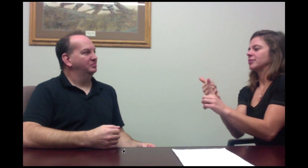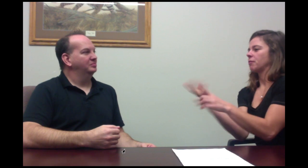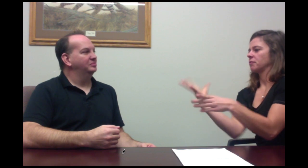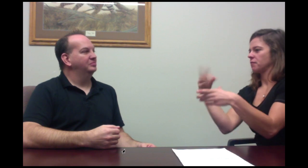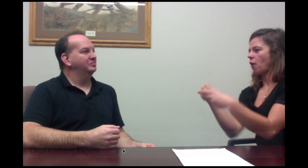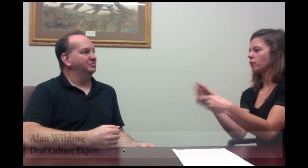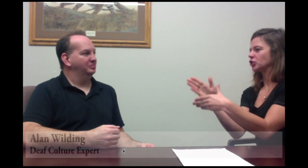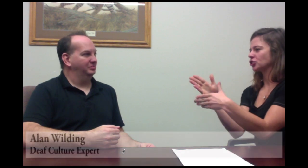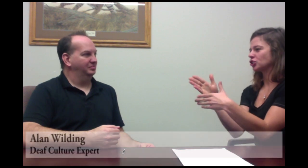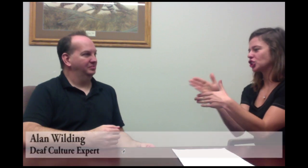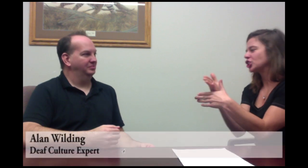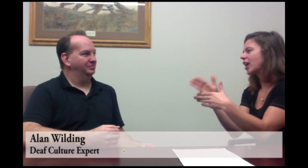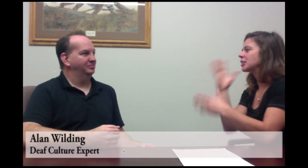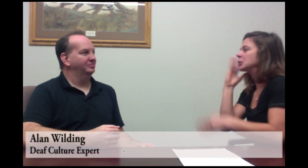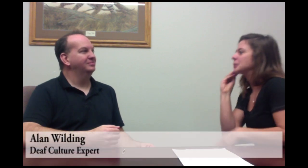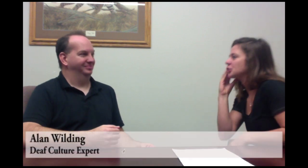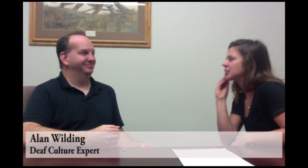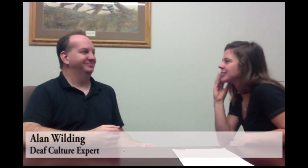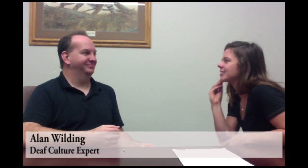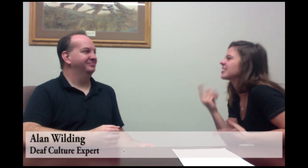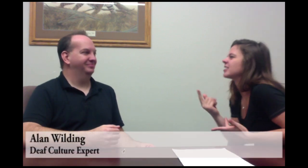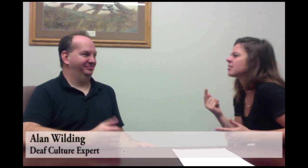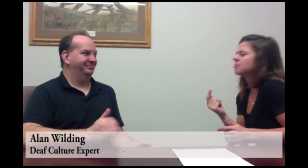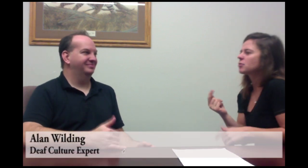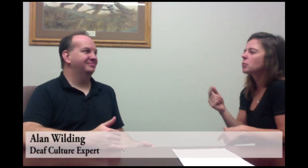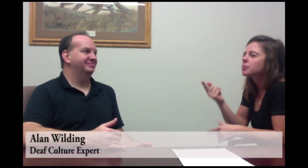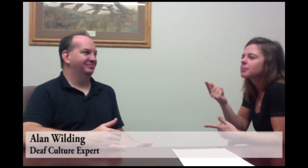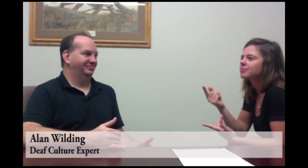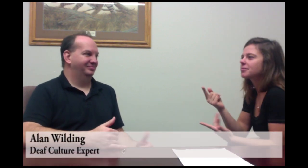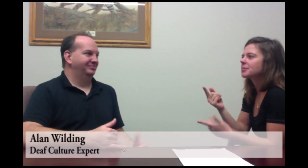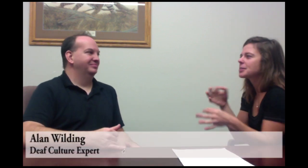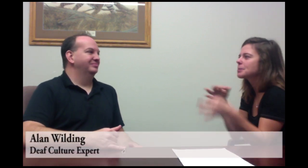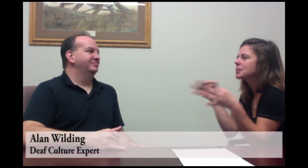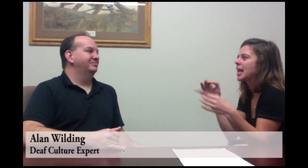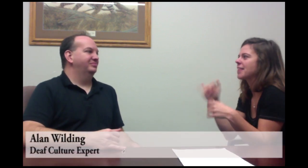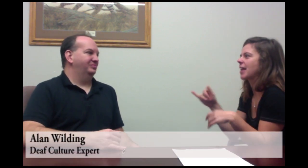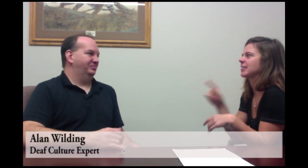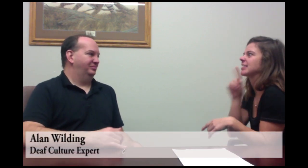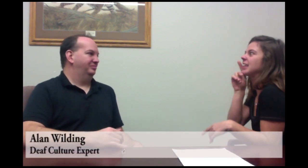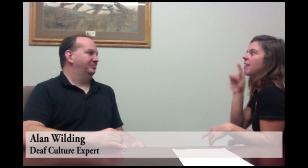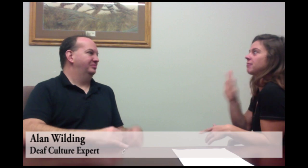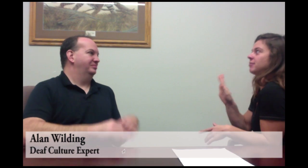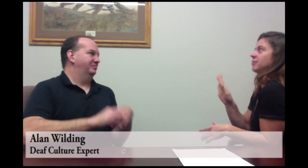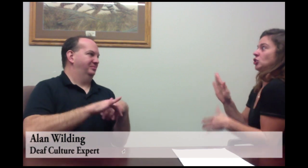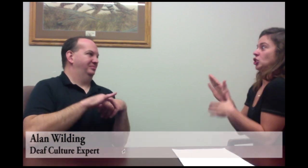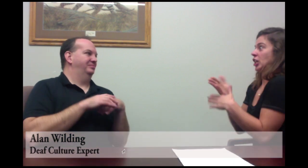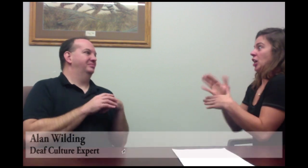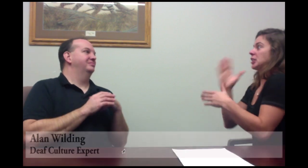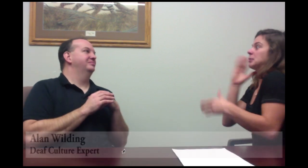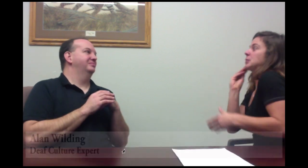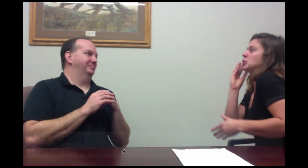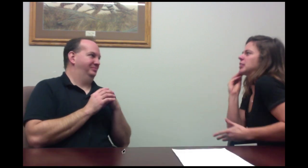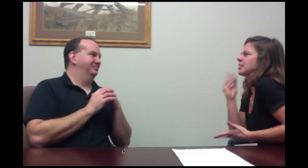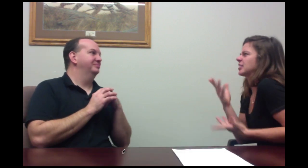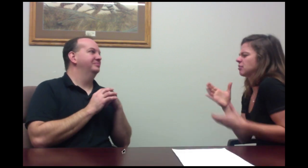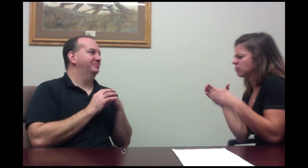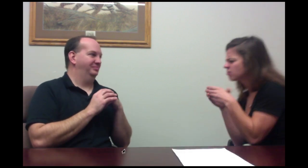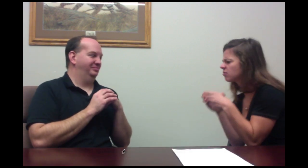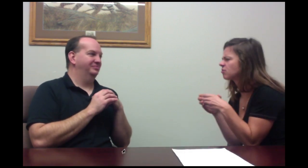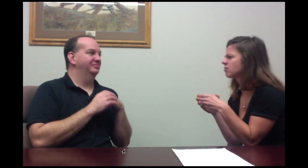So, deaf culture involves an aspect of shared experiences. Can you explain what those shared